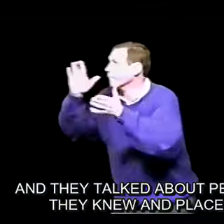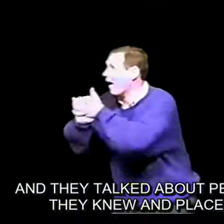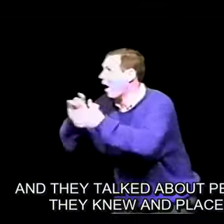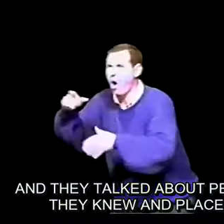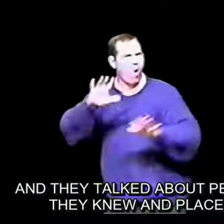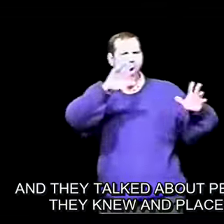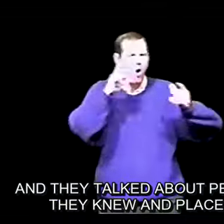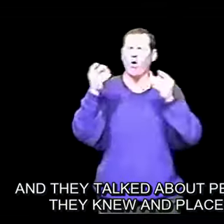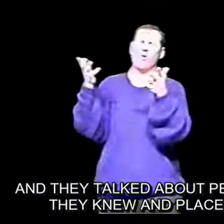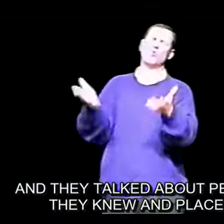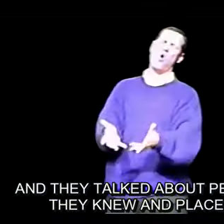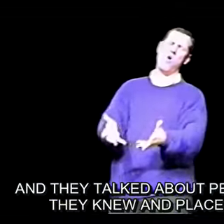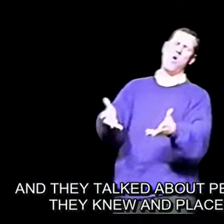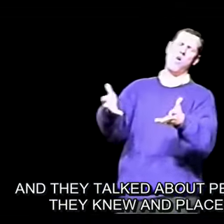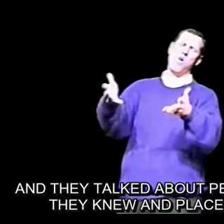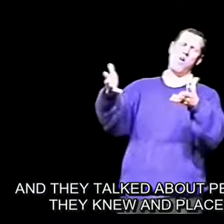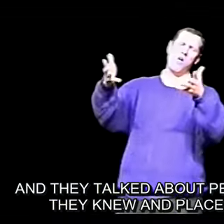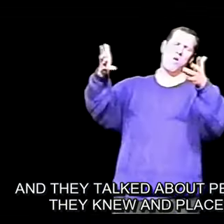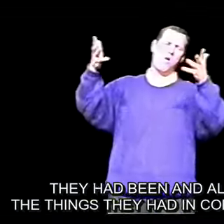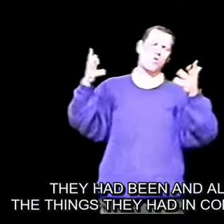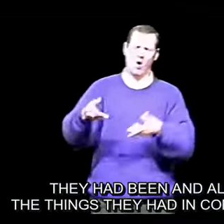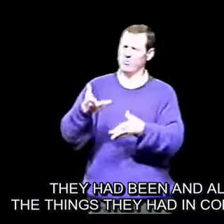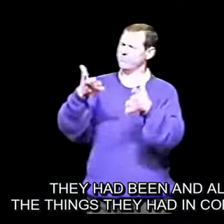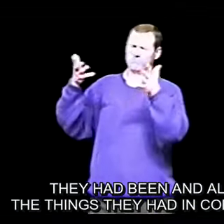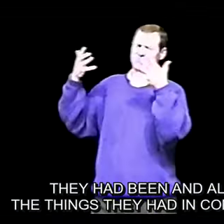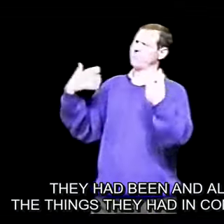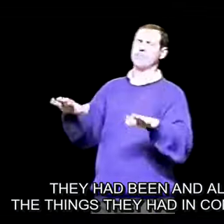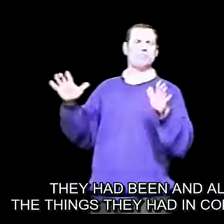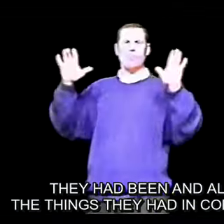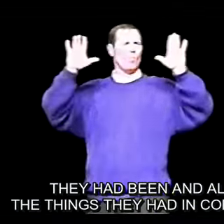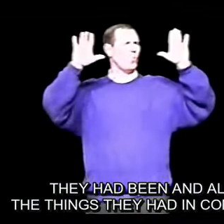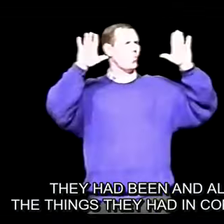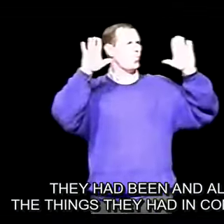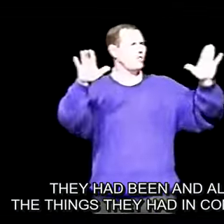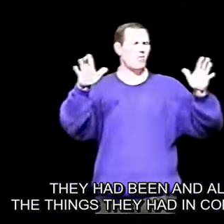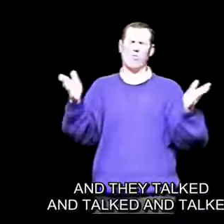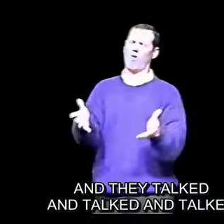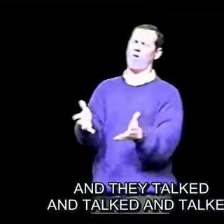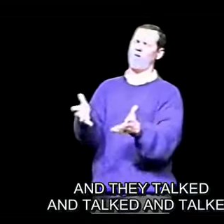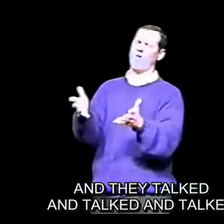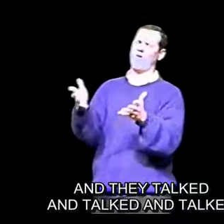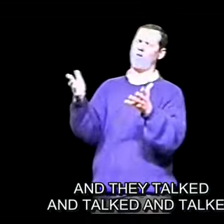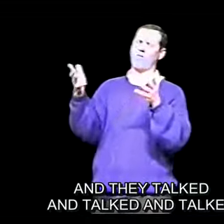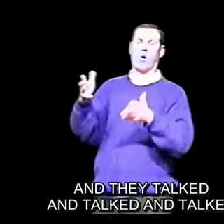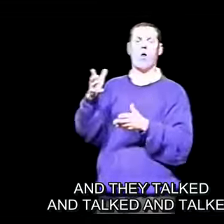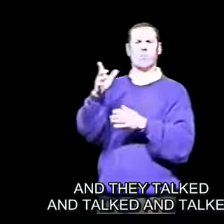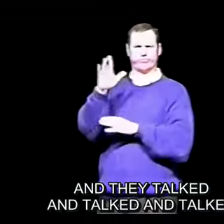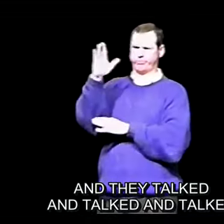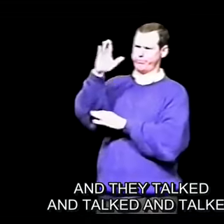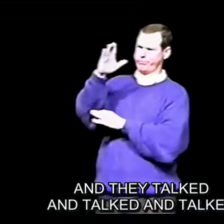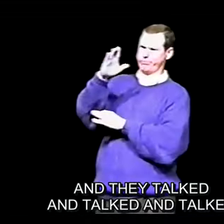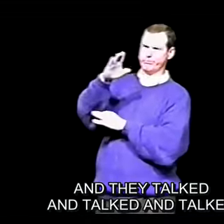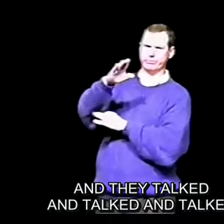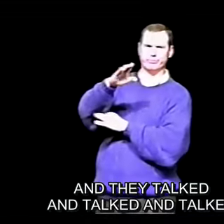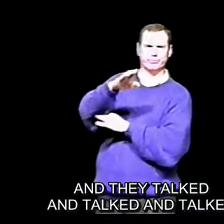and places they had been and all the things they had in common. And they talked and talked and talked until it